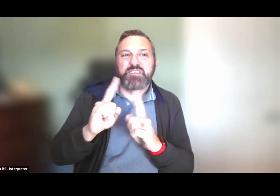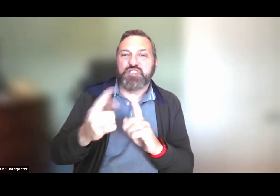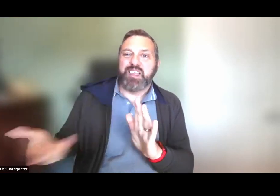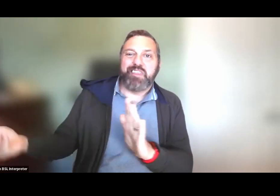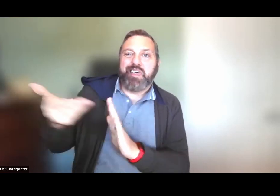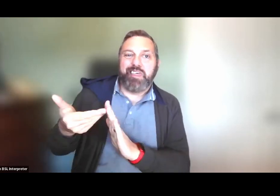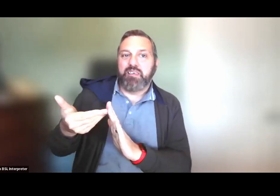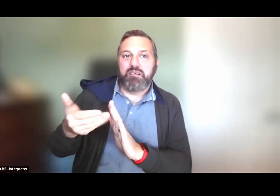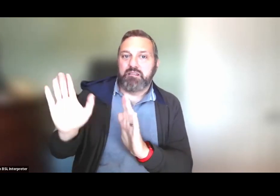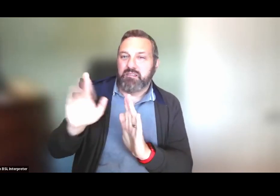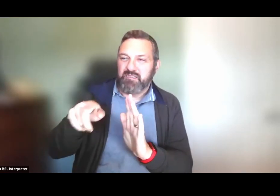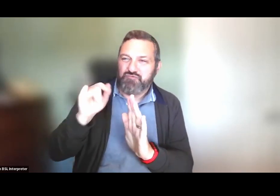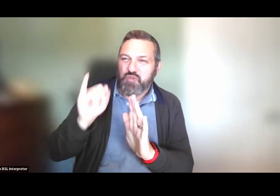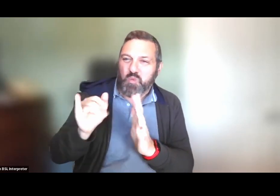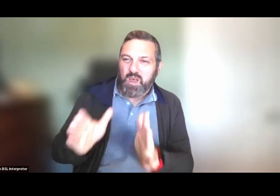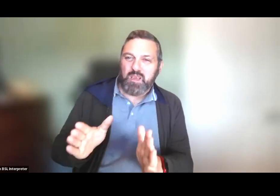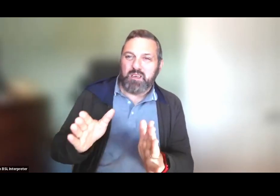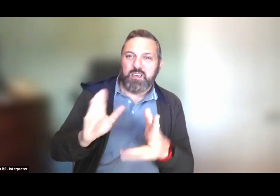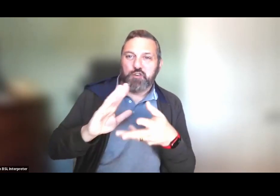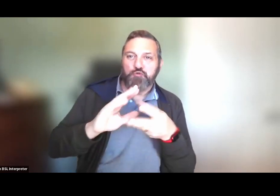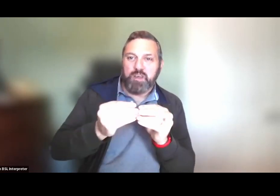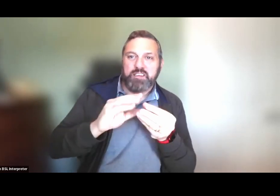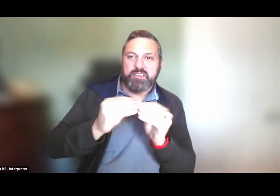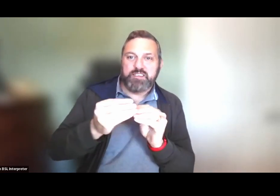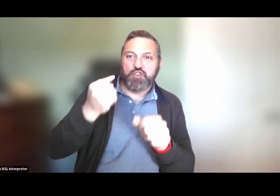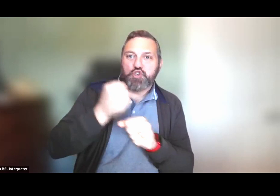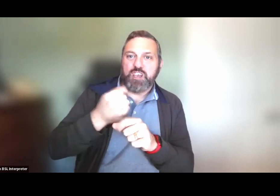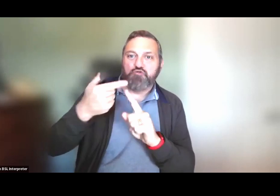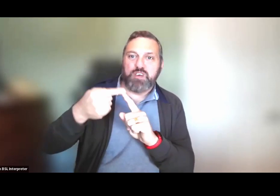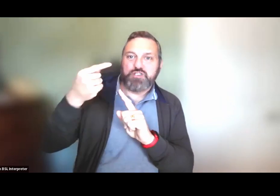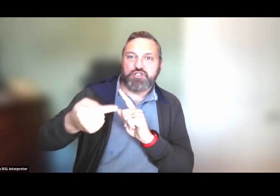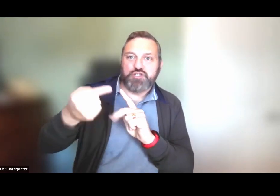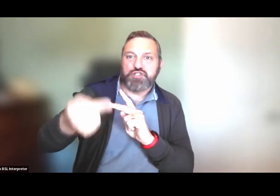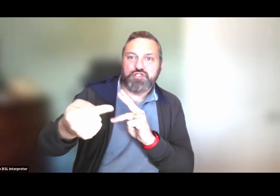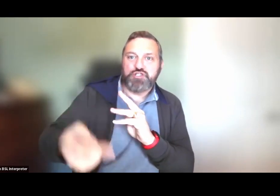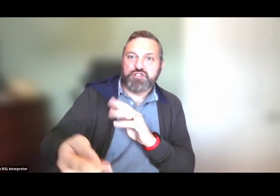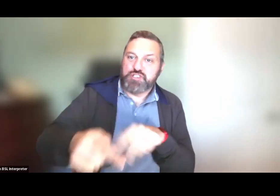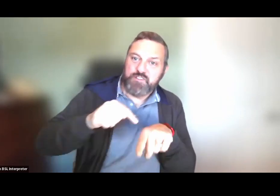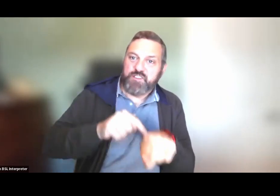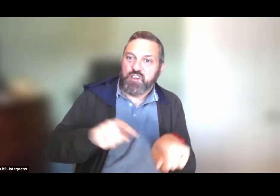really problematic, because it just keeps creating generation after generation raised within that same worldview.